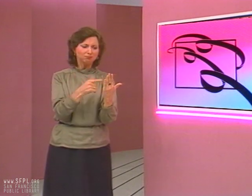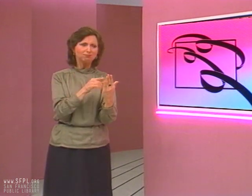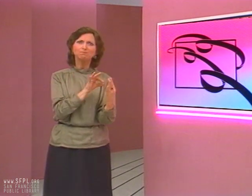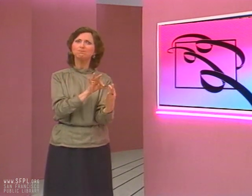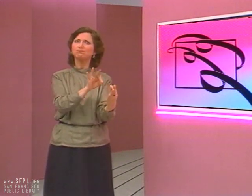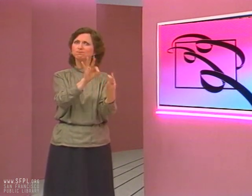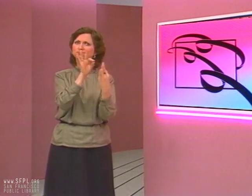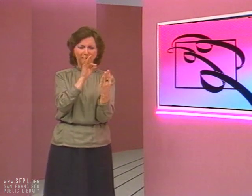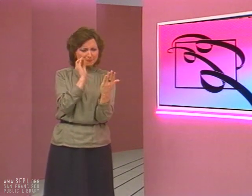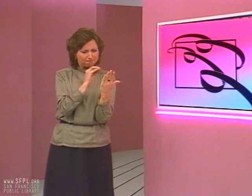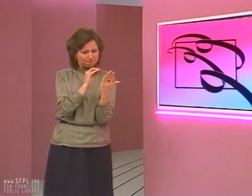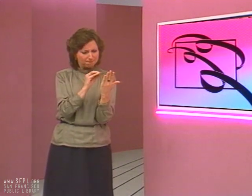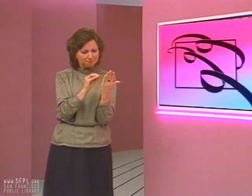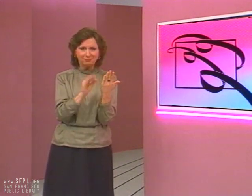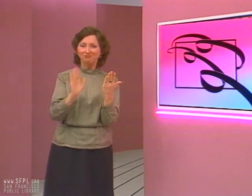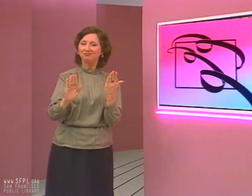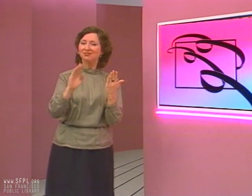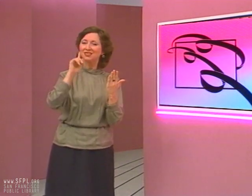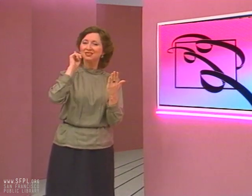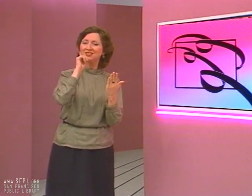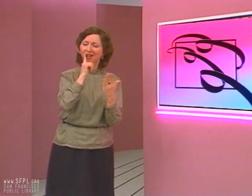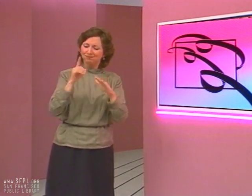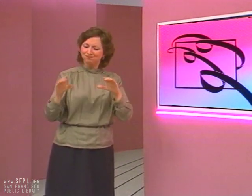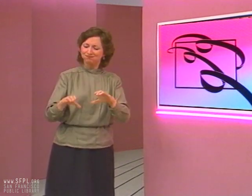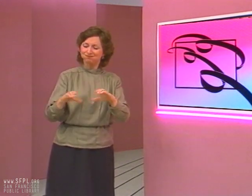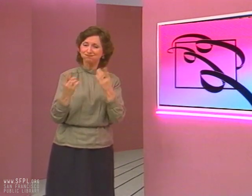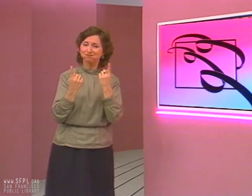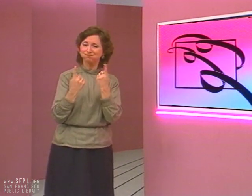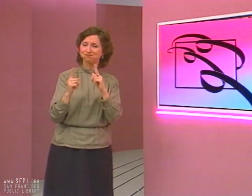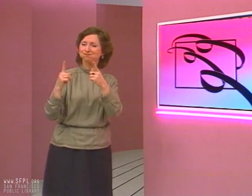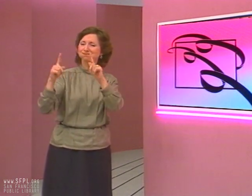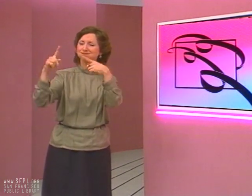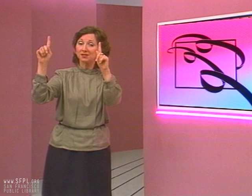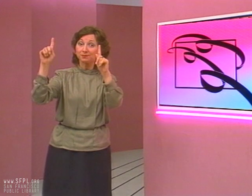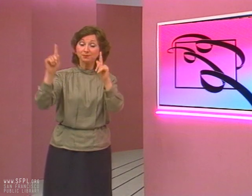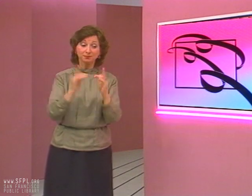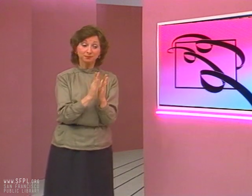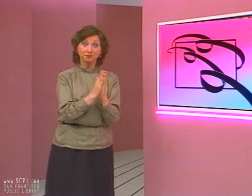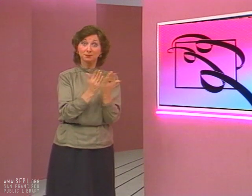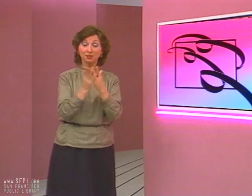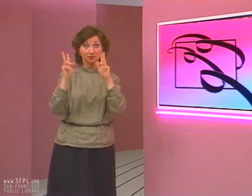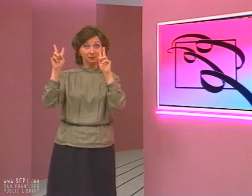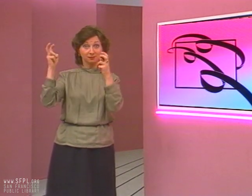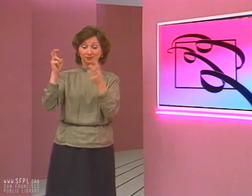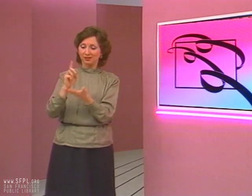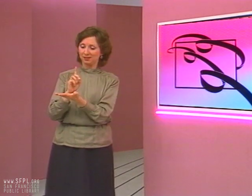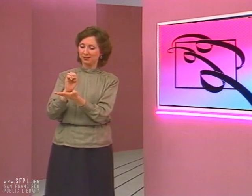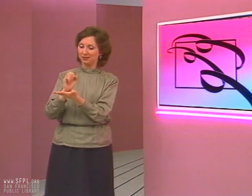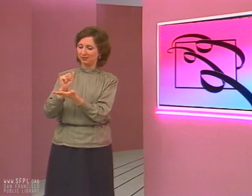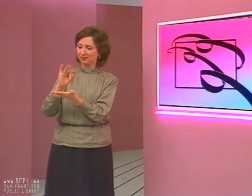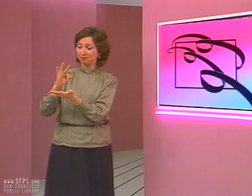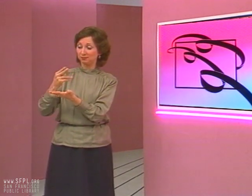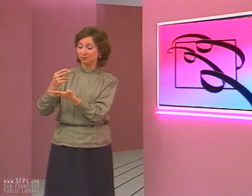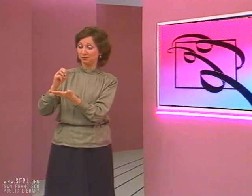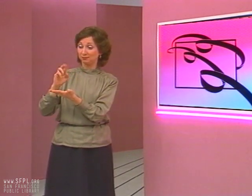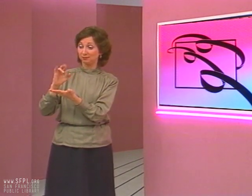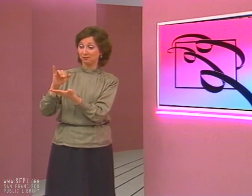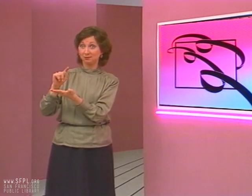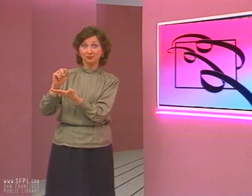But one book does come close to revealing the wide range of deaf people's accomplishments. That book